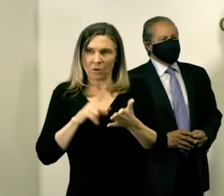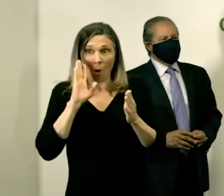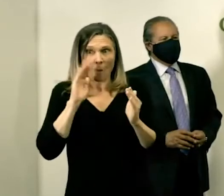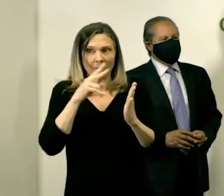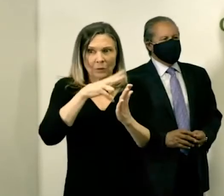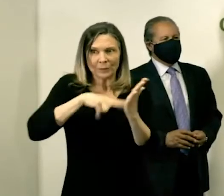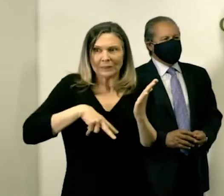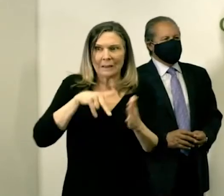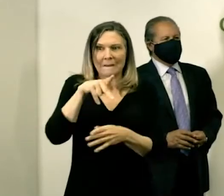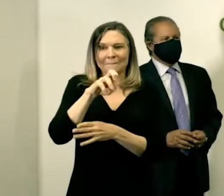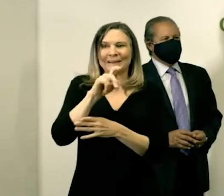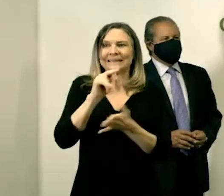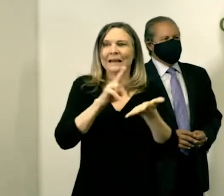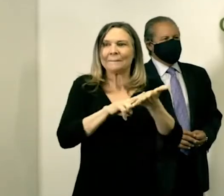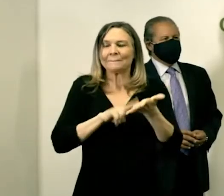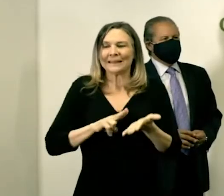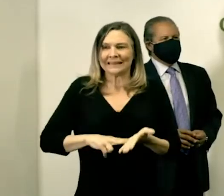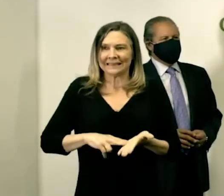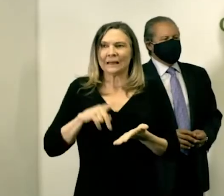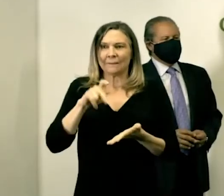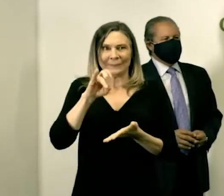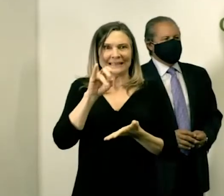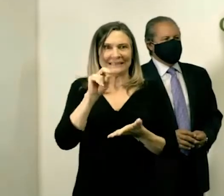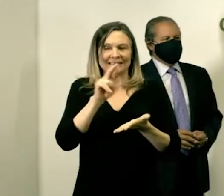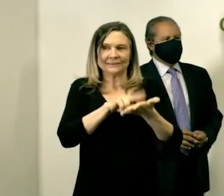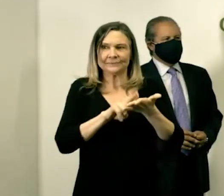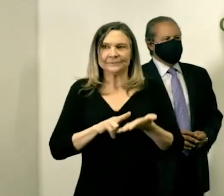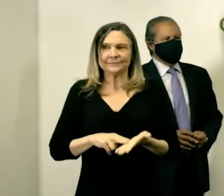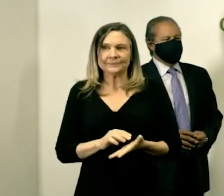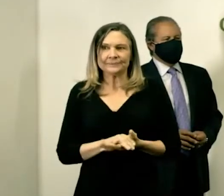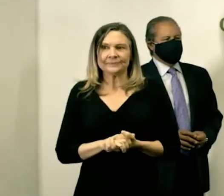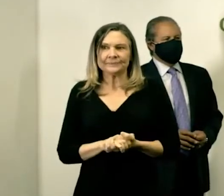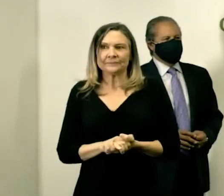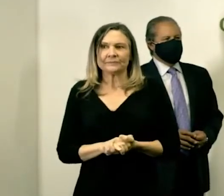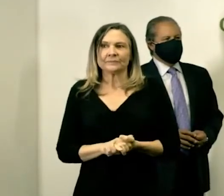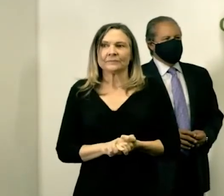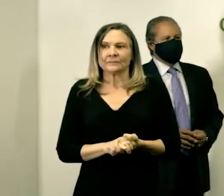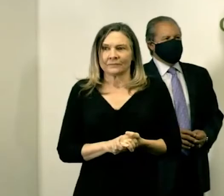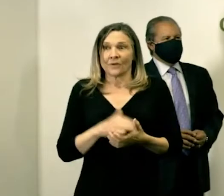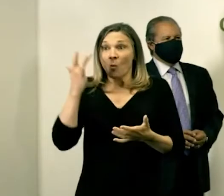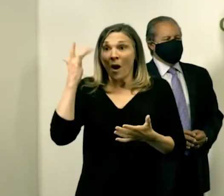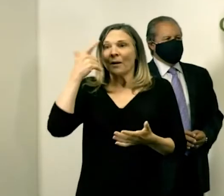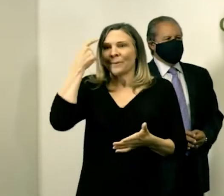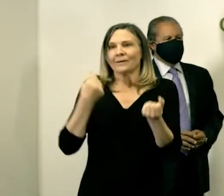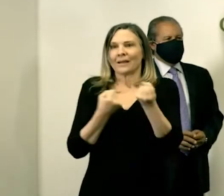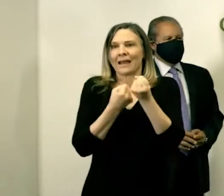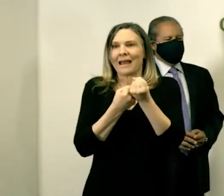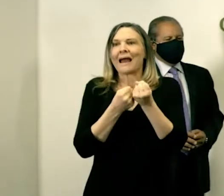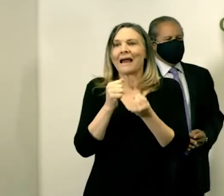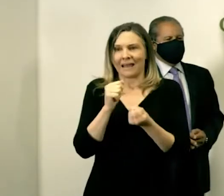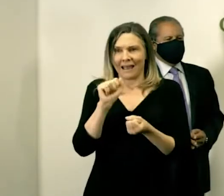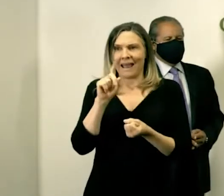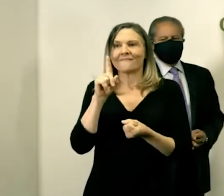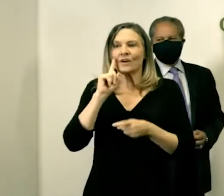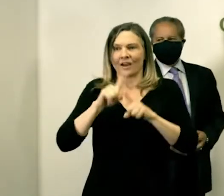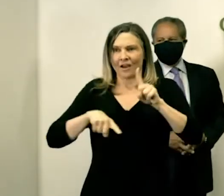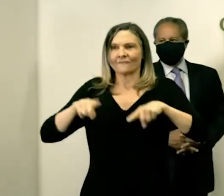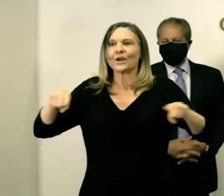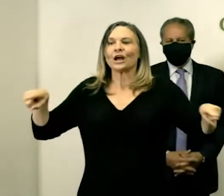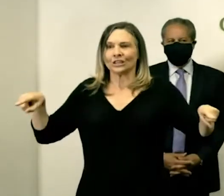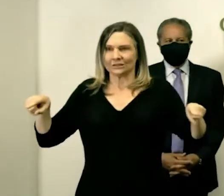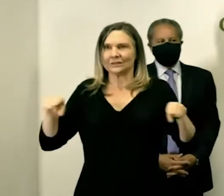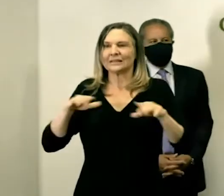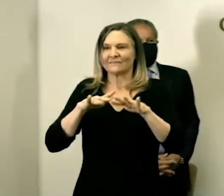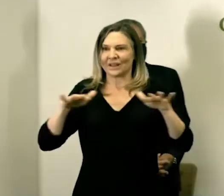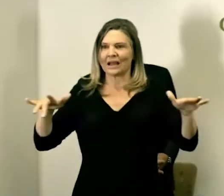signing. And it was because of our advocacy for our diverse communities.